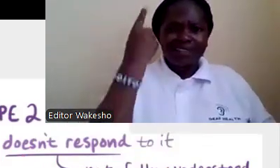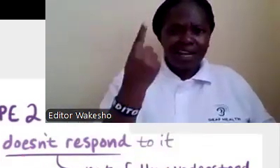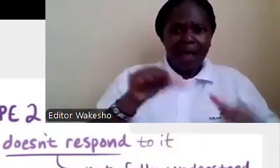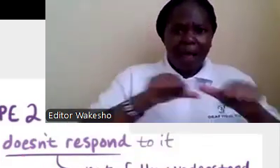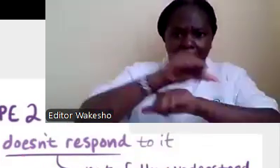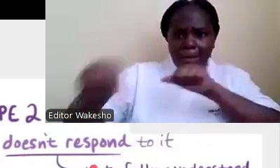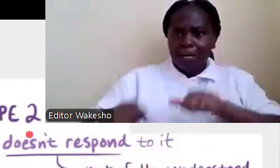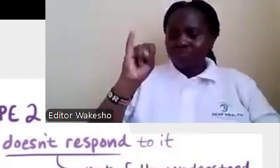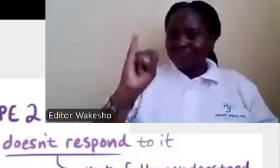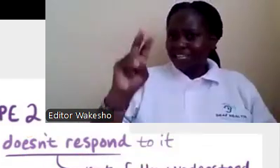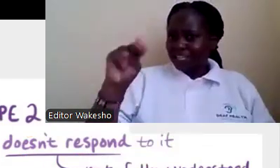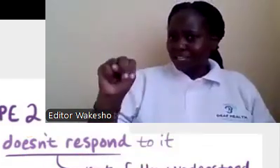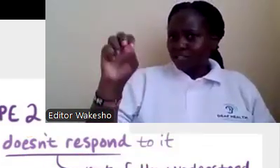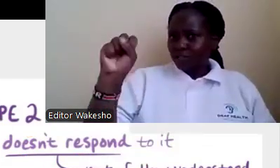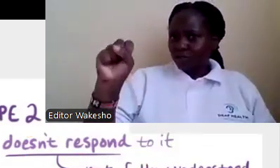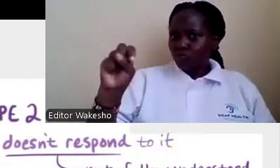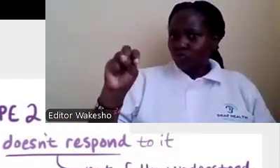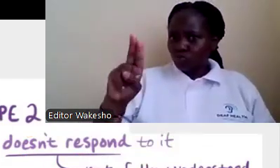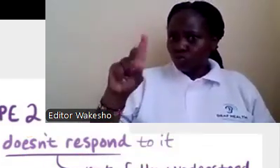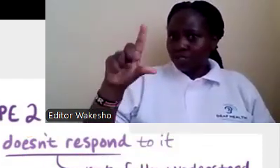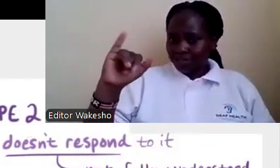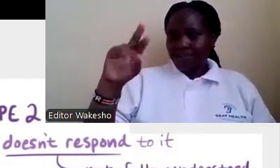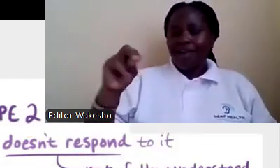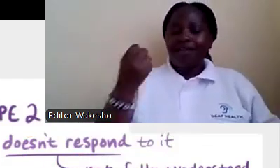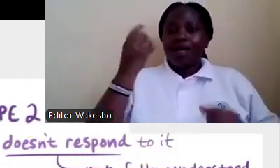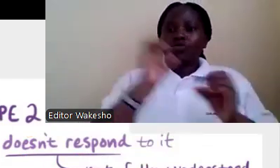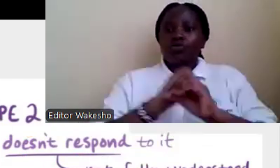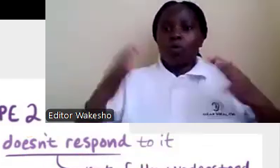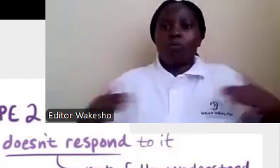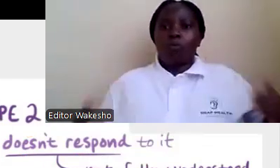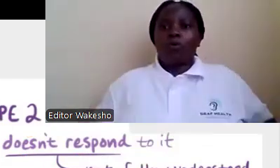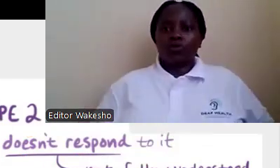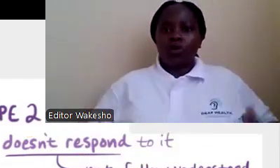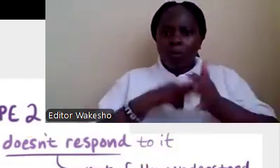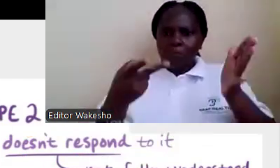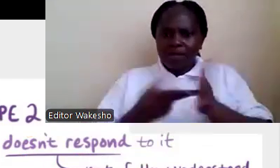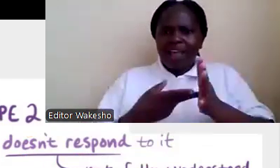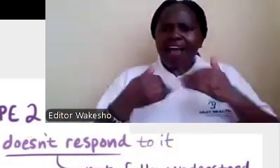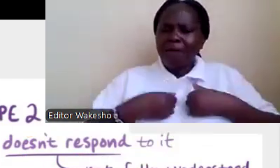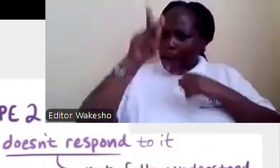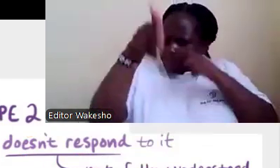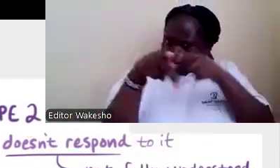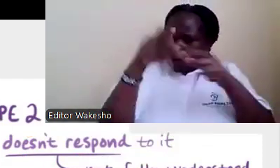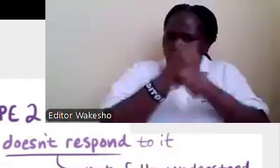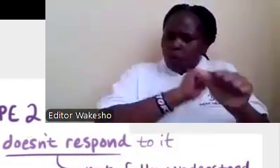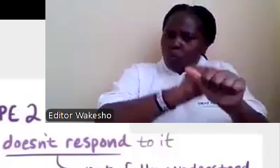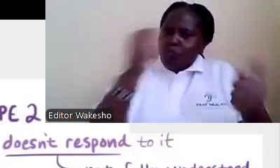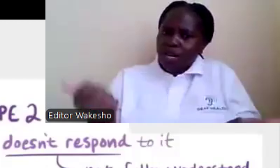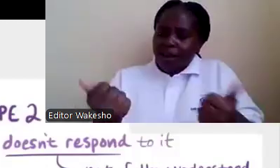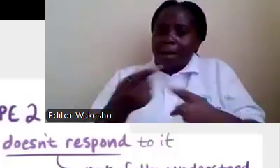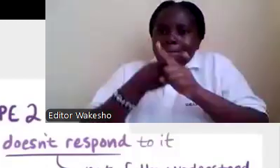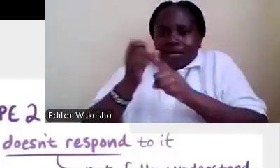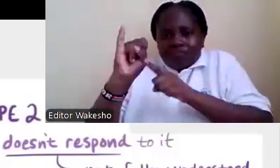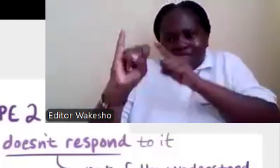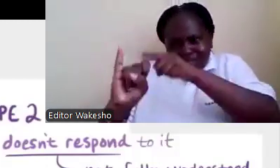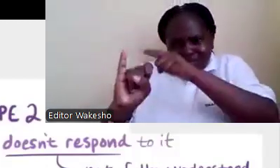that patients with type 2 diabetes, they have enough insulin. Their pancreas is doing a good job. It's producing the insulin. Pancreas is